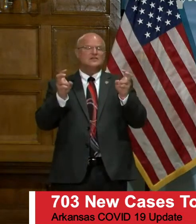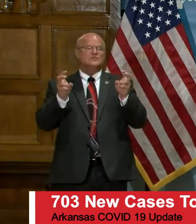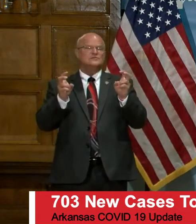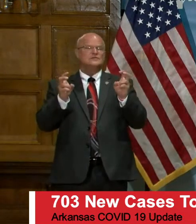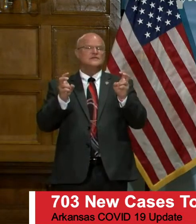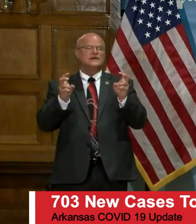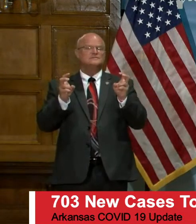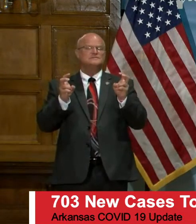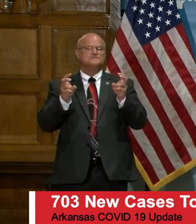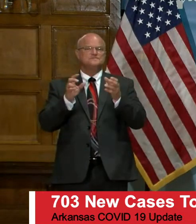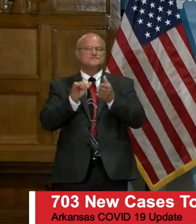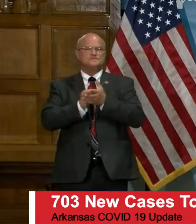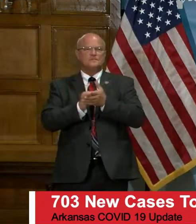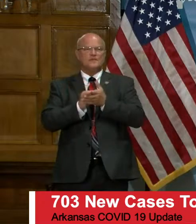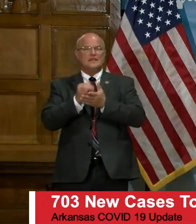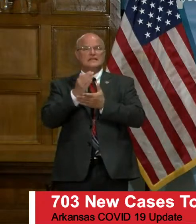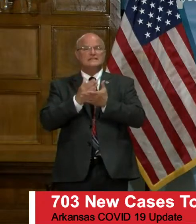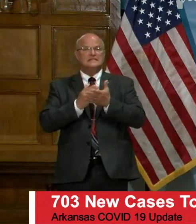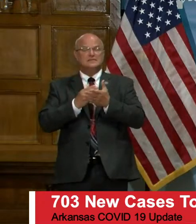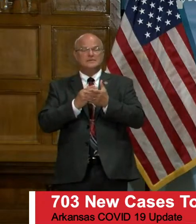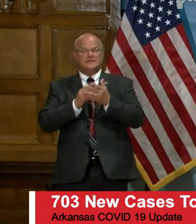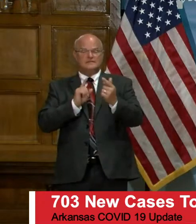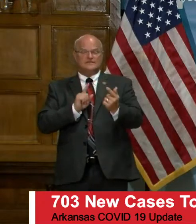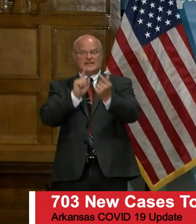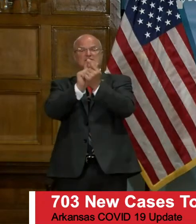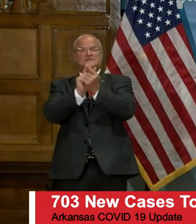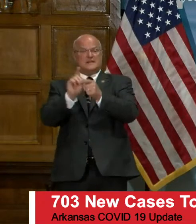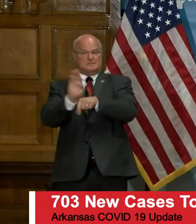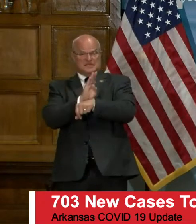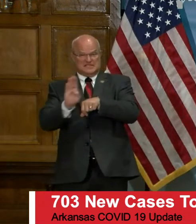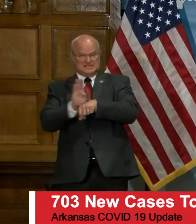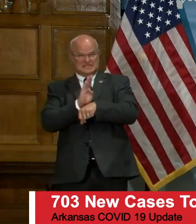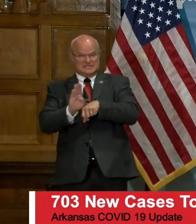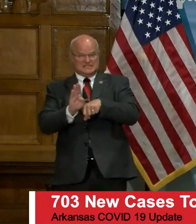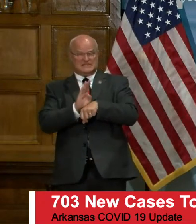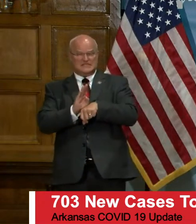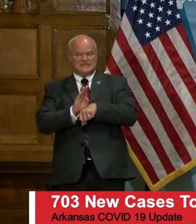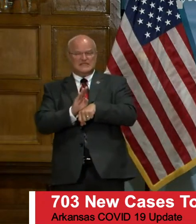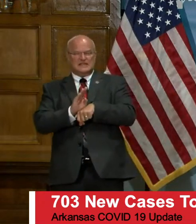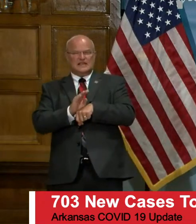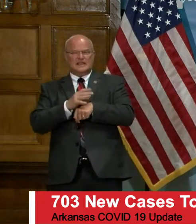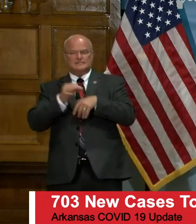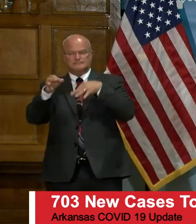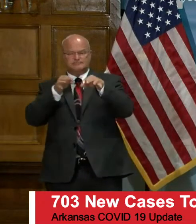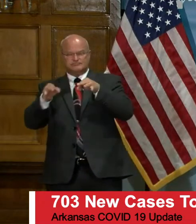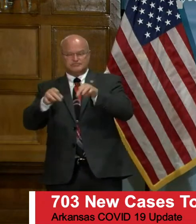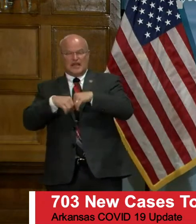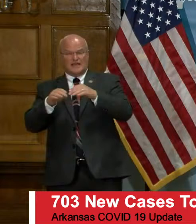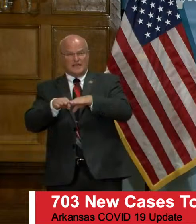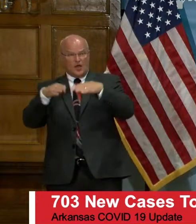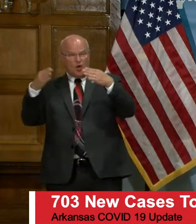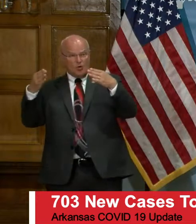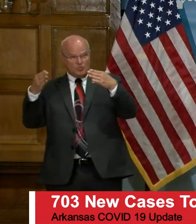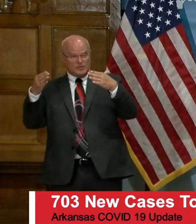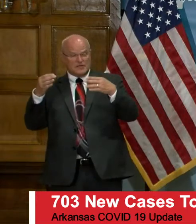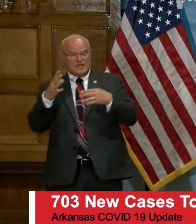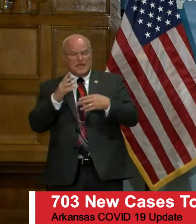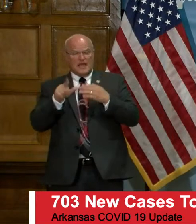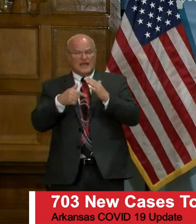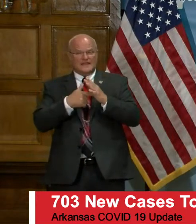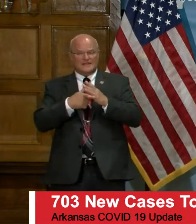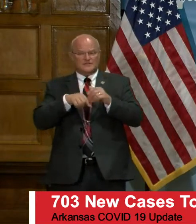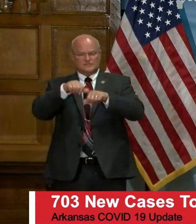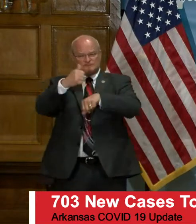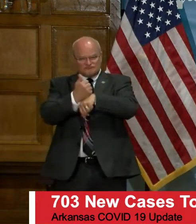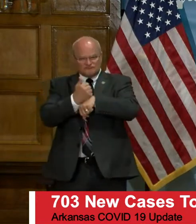of some of the face-to-face businesses. There are directives as to how they reopened, and this was